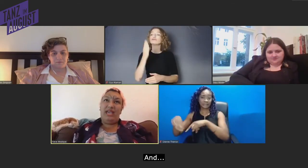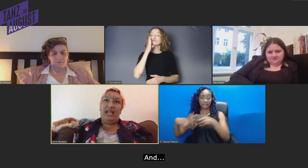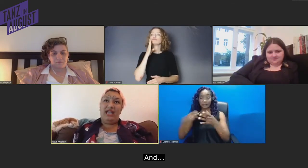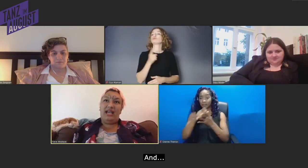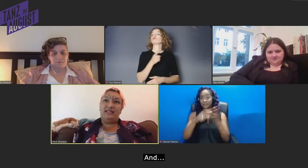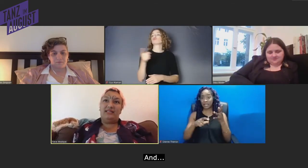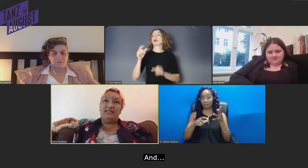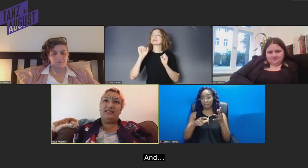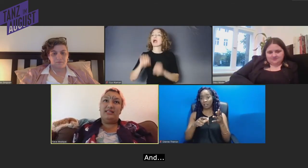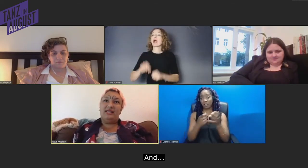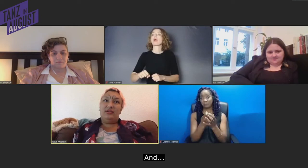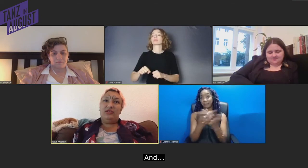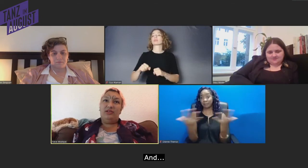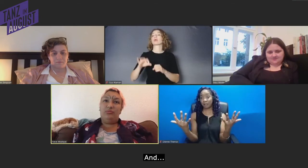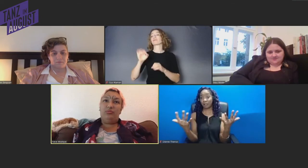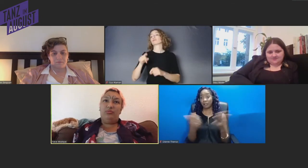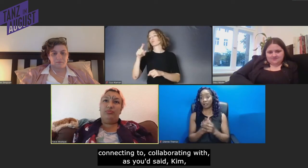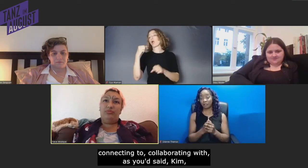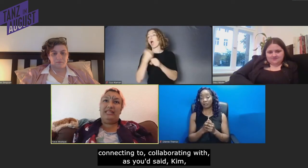and